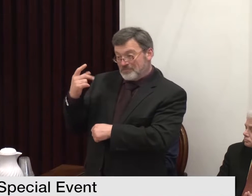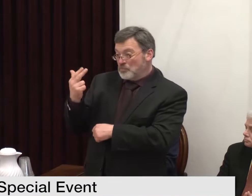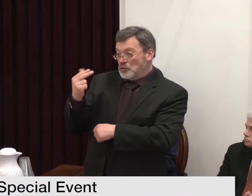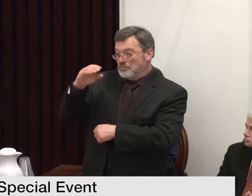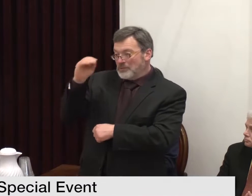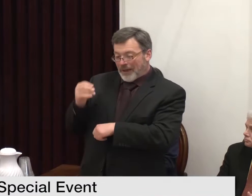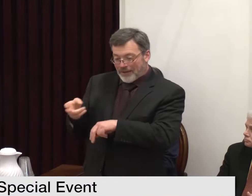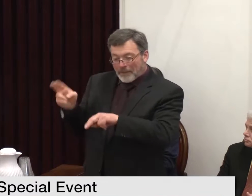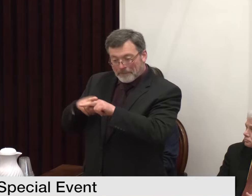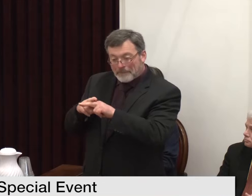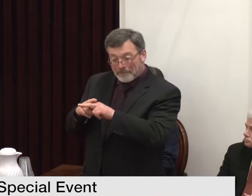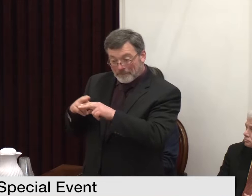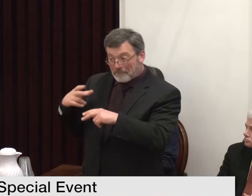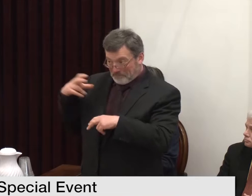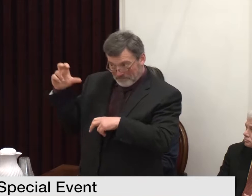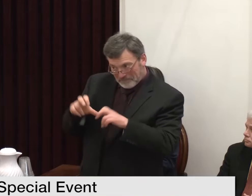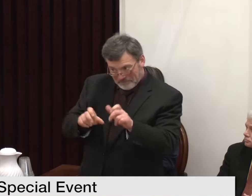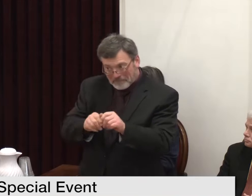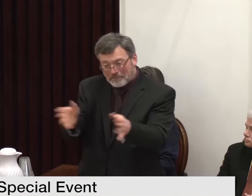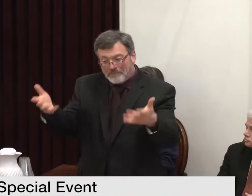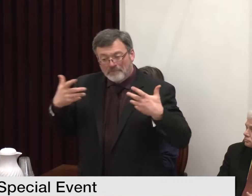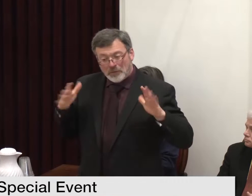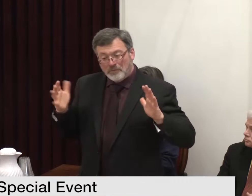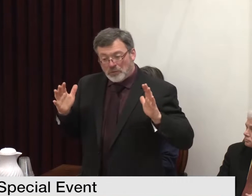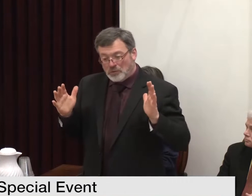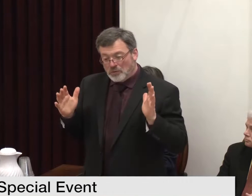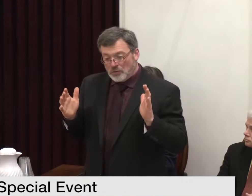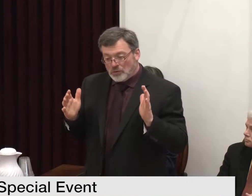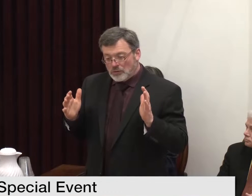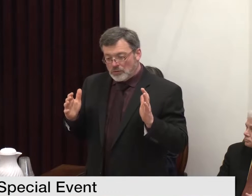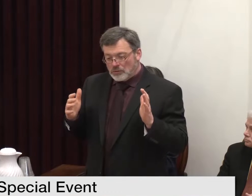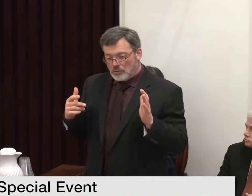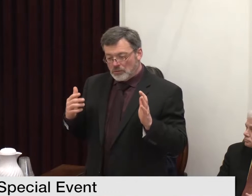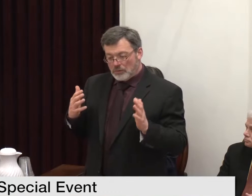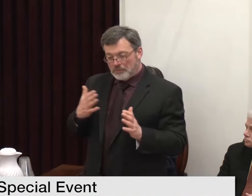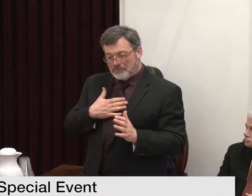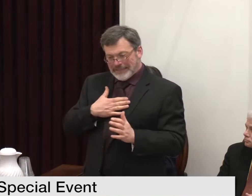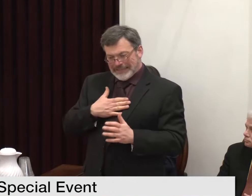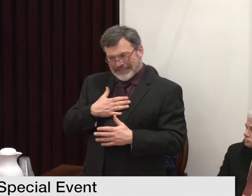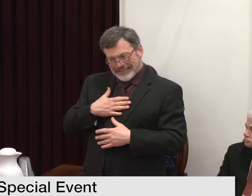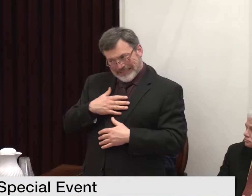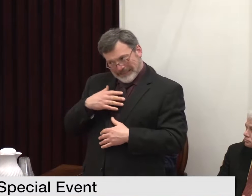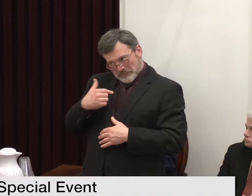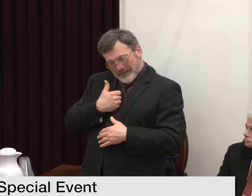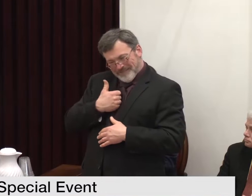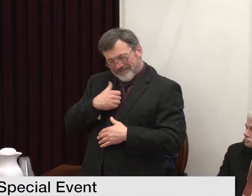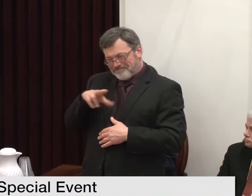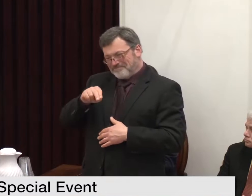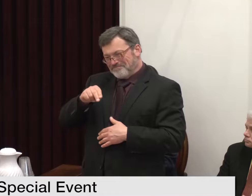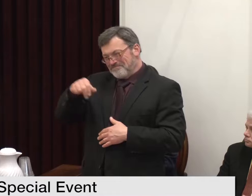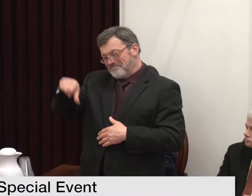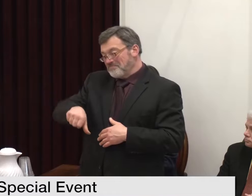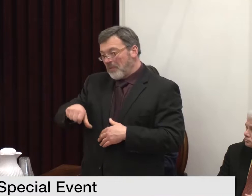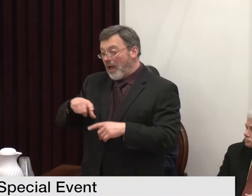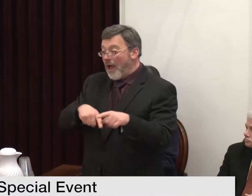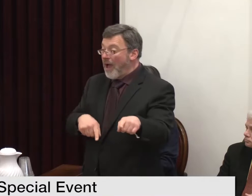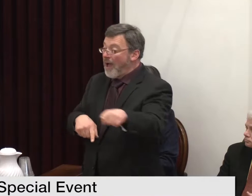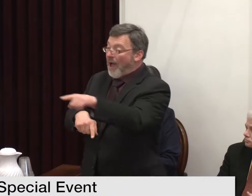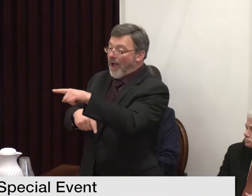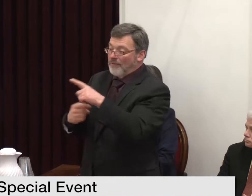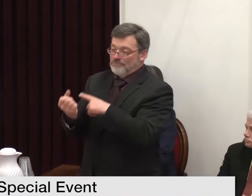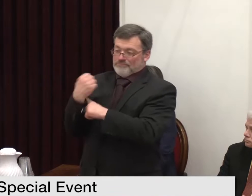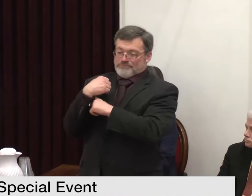know, I vetoed and you overrode. We had unexpected obligations, like FEMA